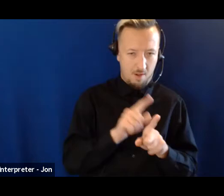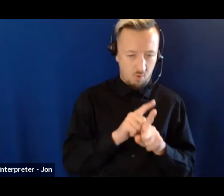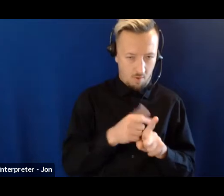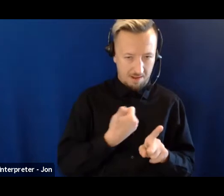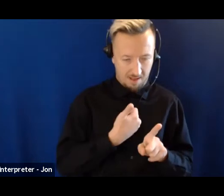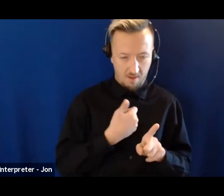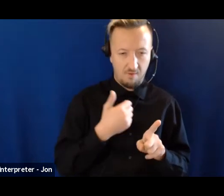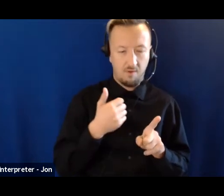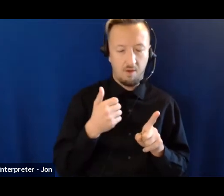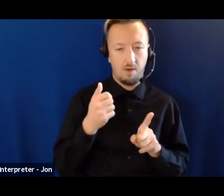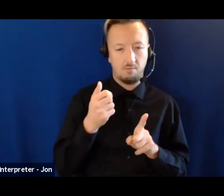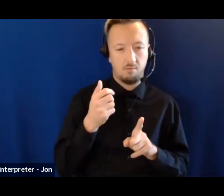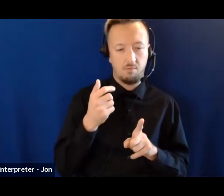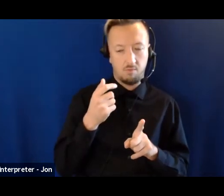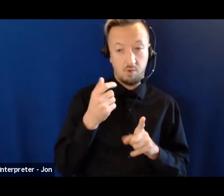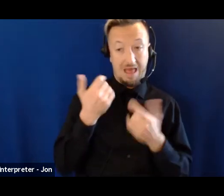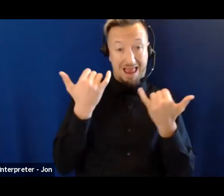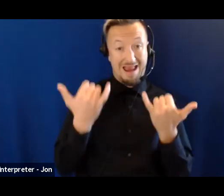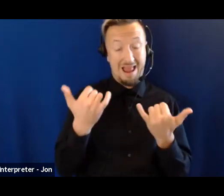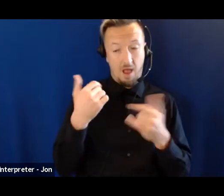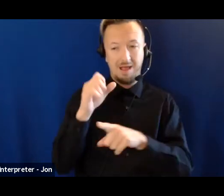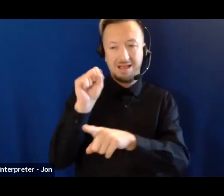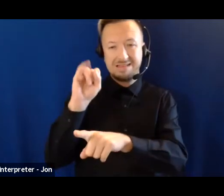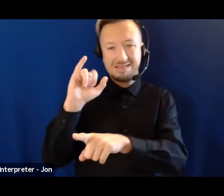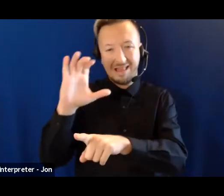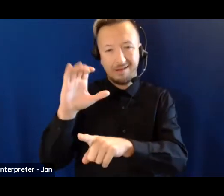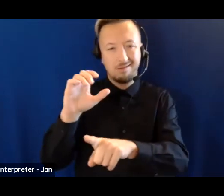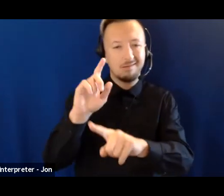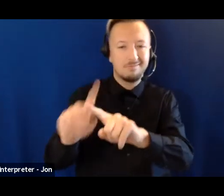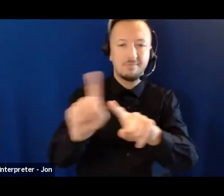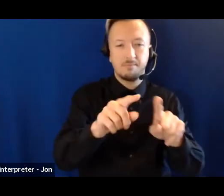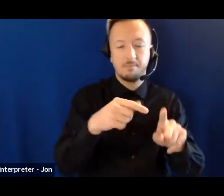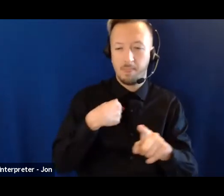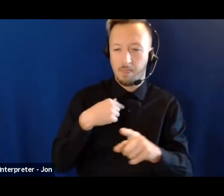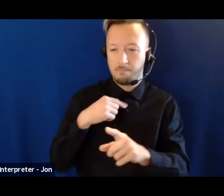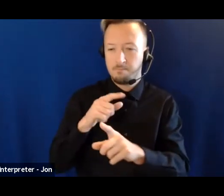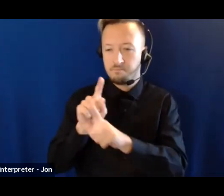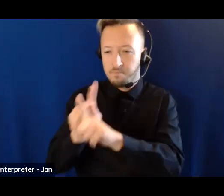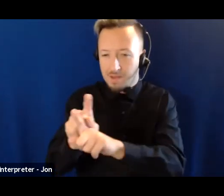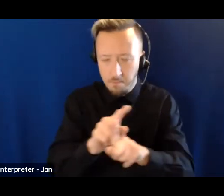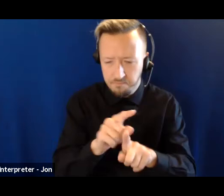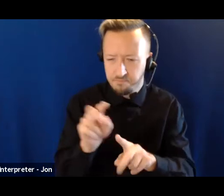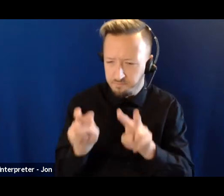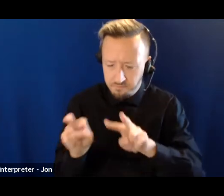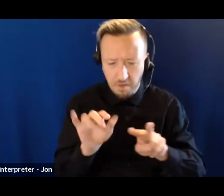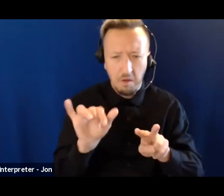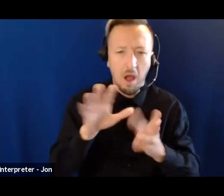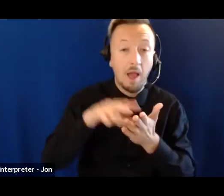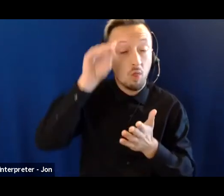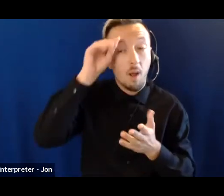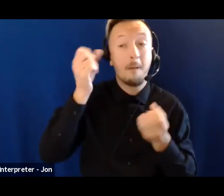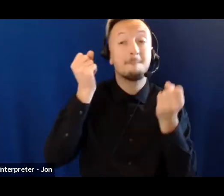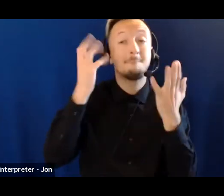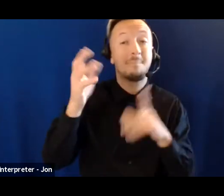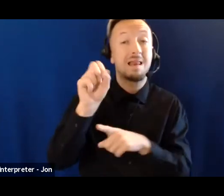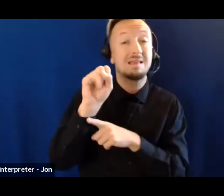with any silk that I work with is that they're not super familiar with the regulations. So while